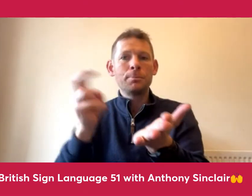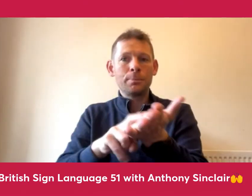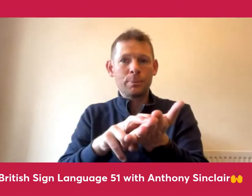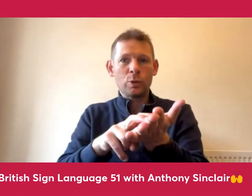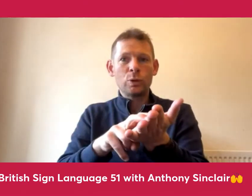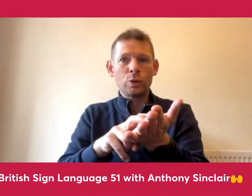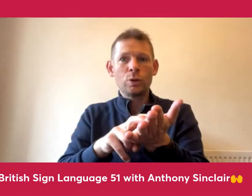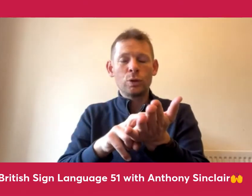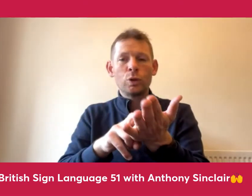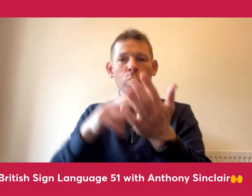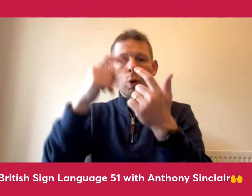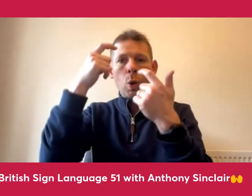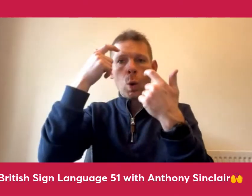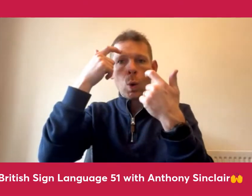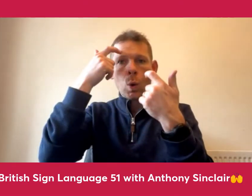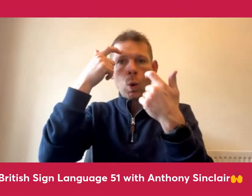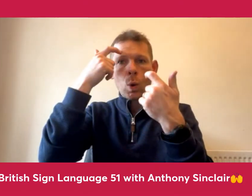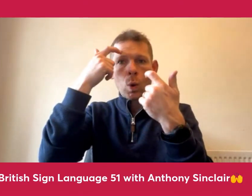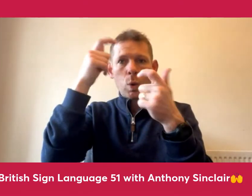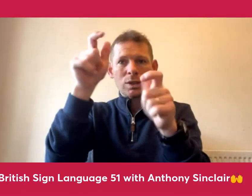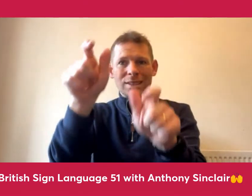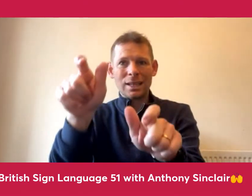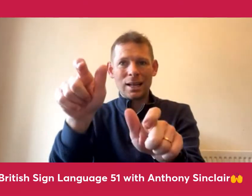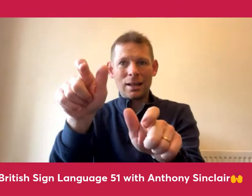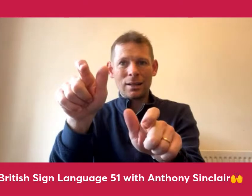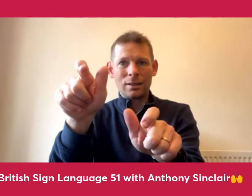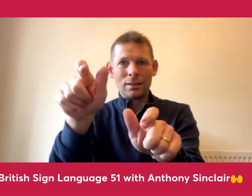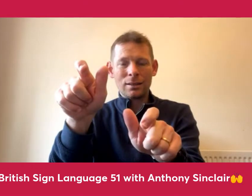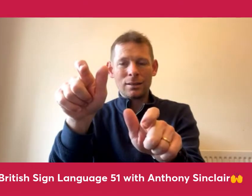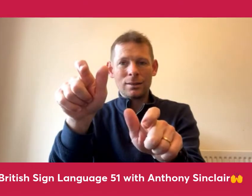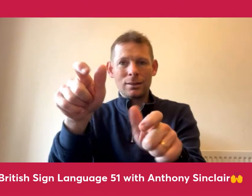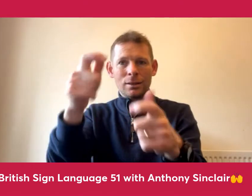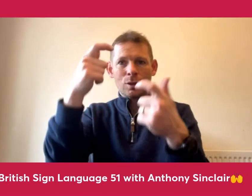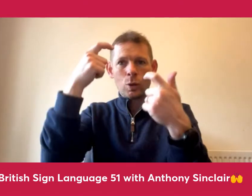Also, we have finished booking our hotel.